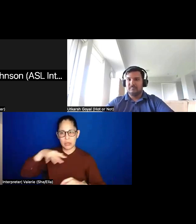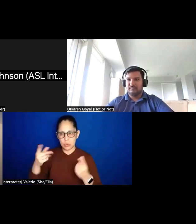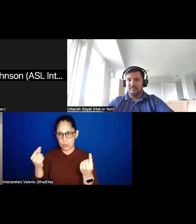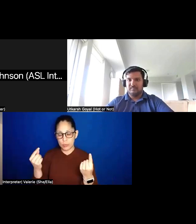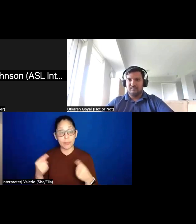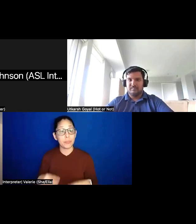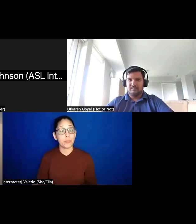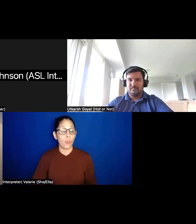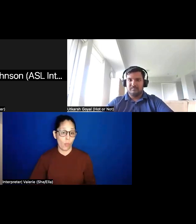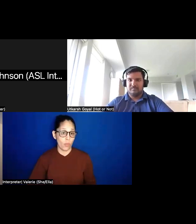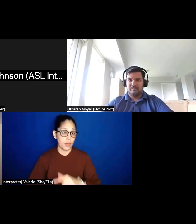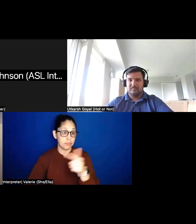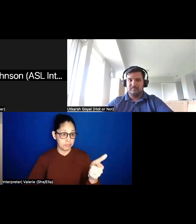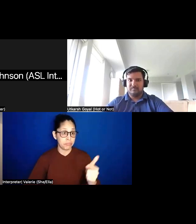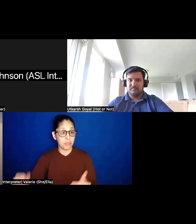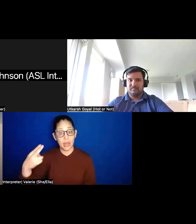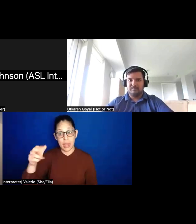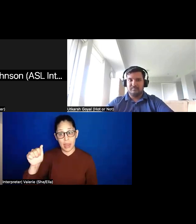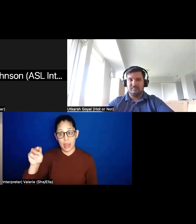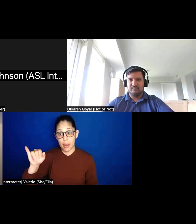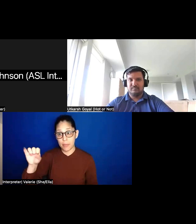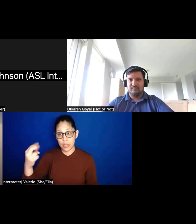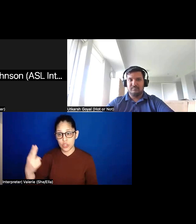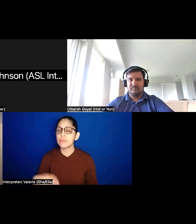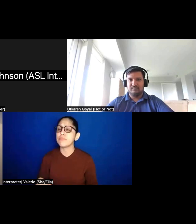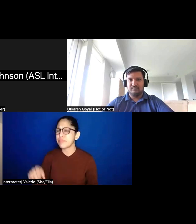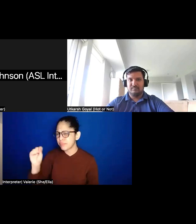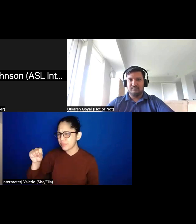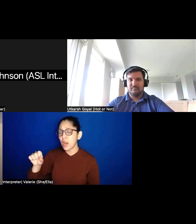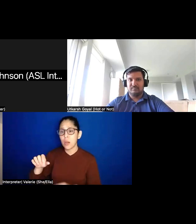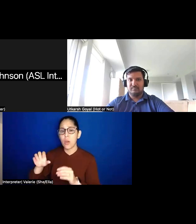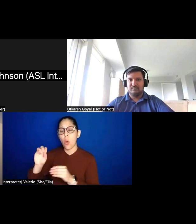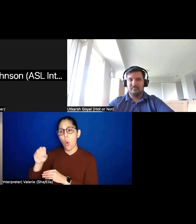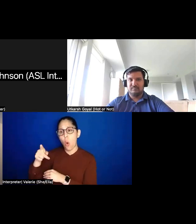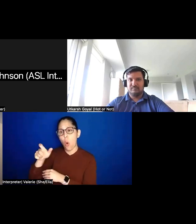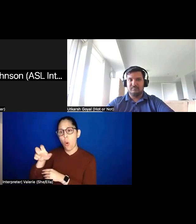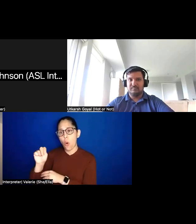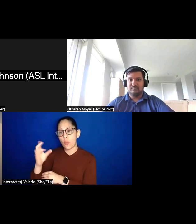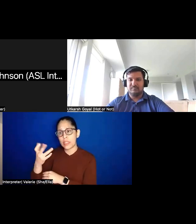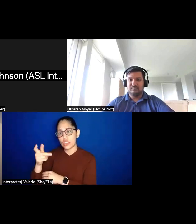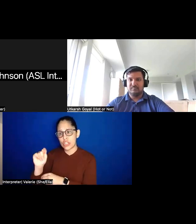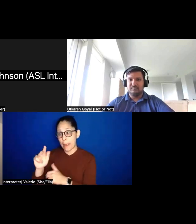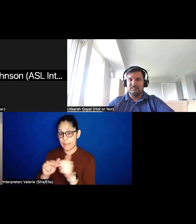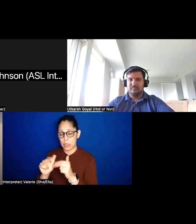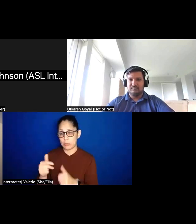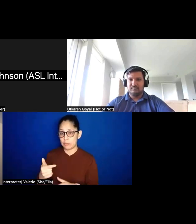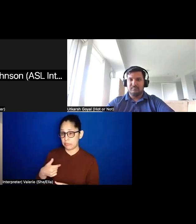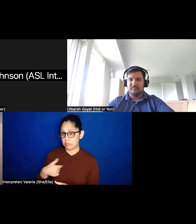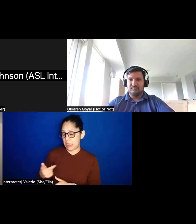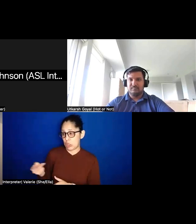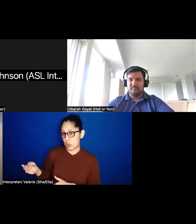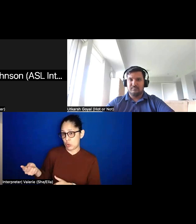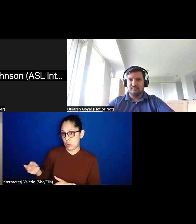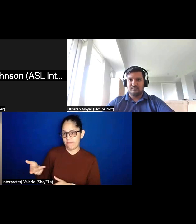OpenChat is built by myself and two others. And the three of us actually worked together in our old company